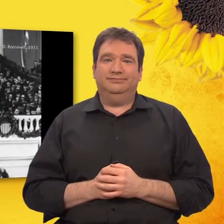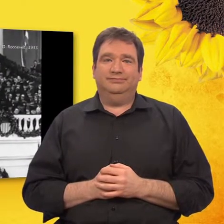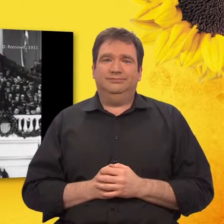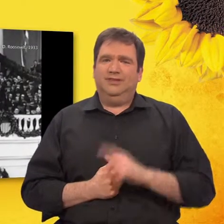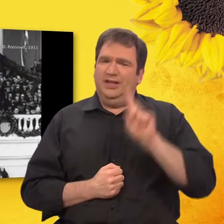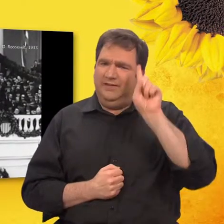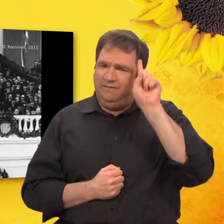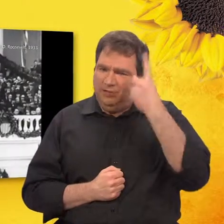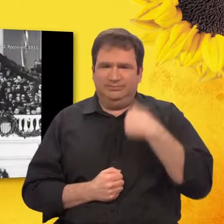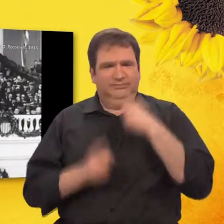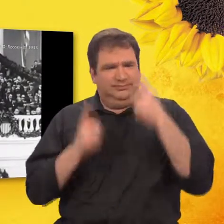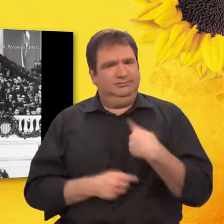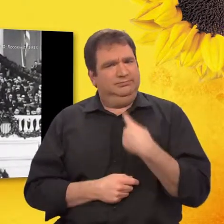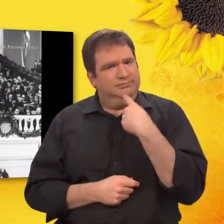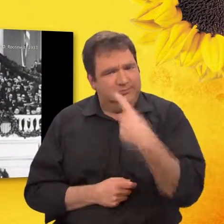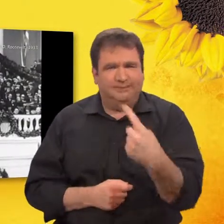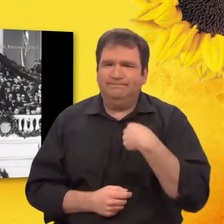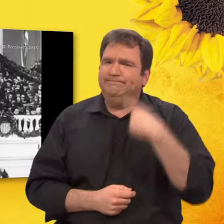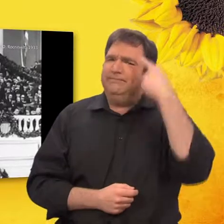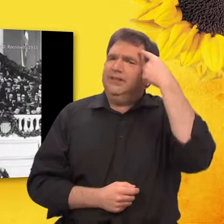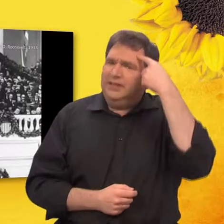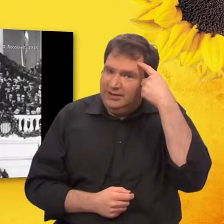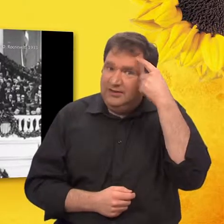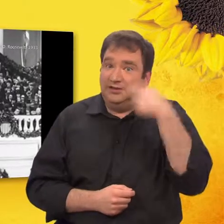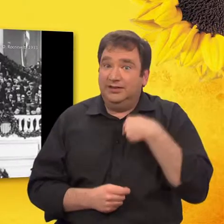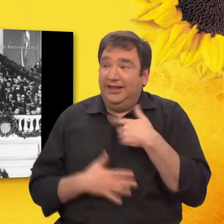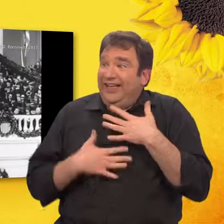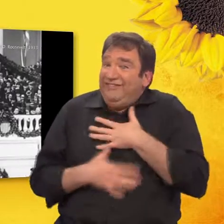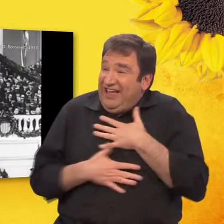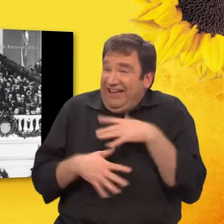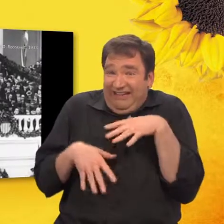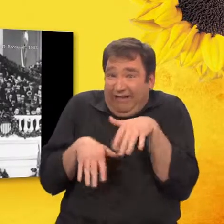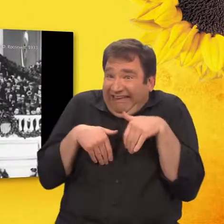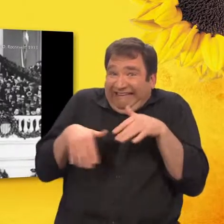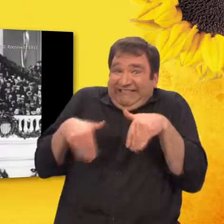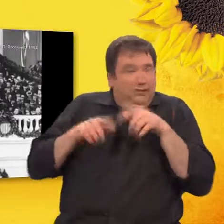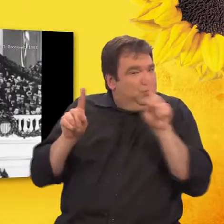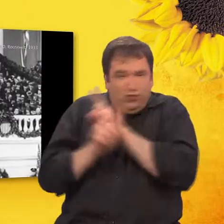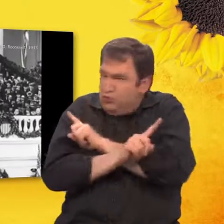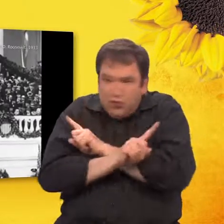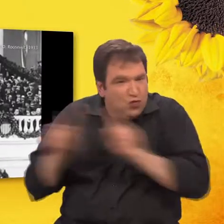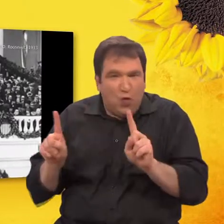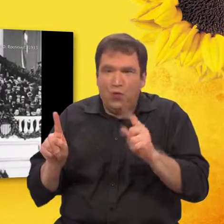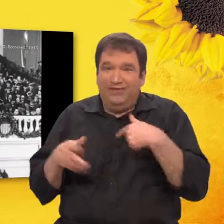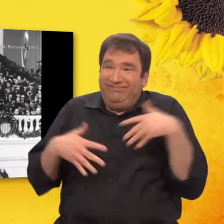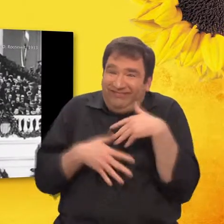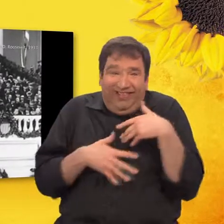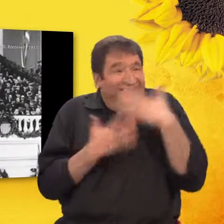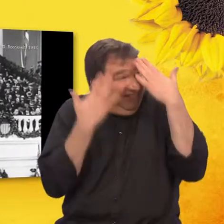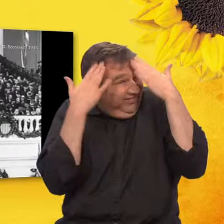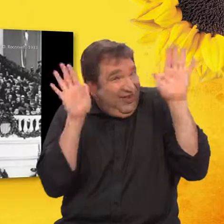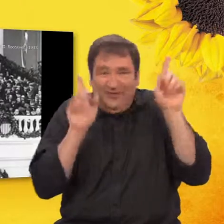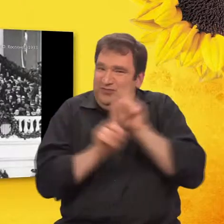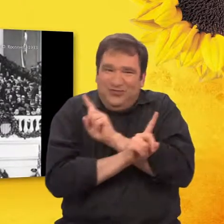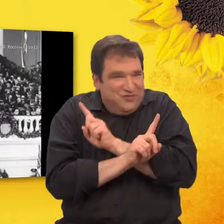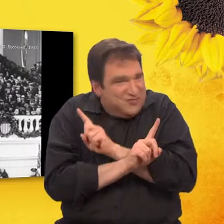let me assert my firm belief that the only thing we have to fear is